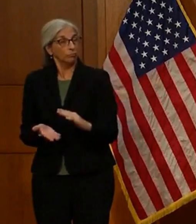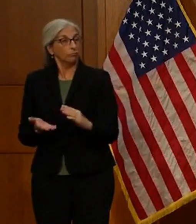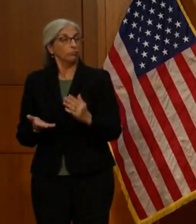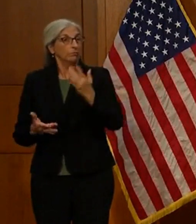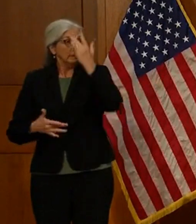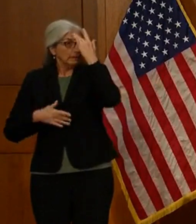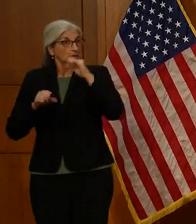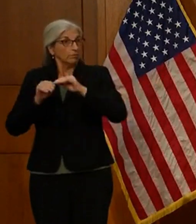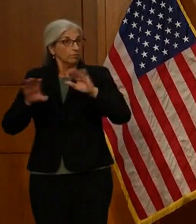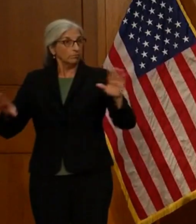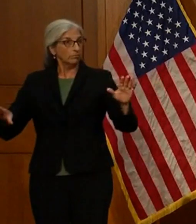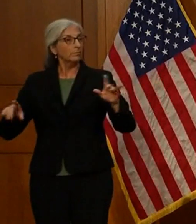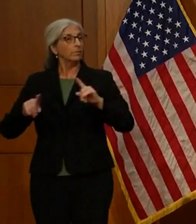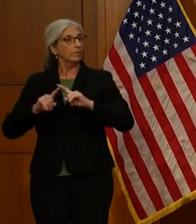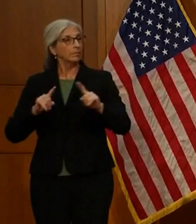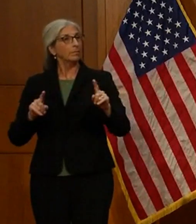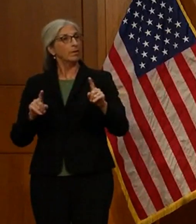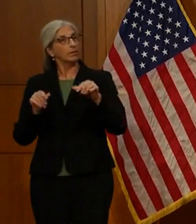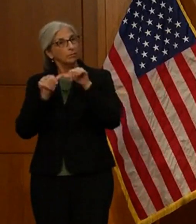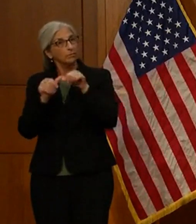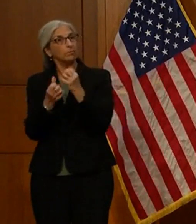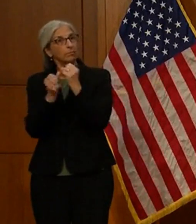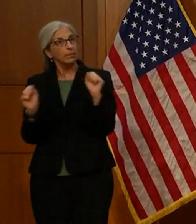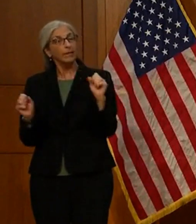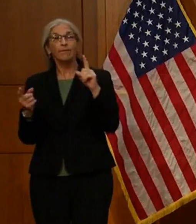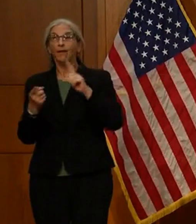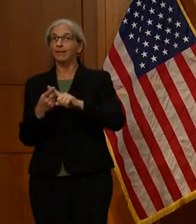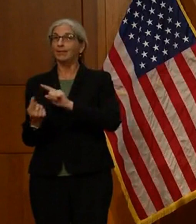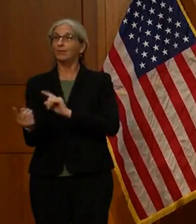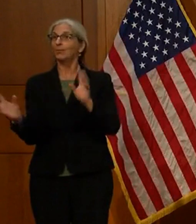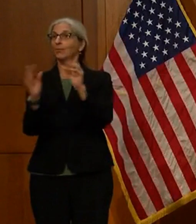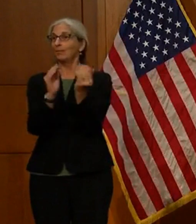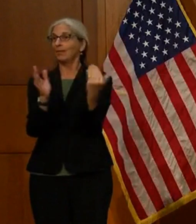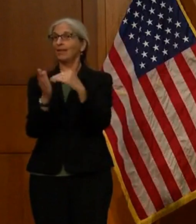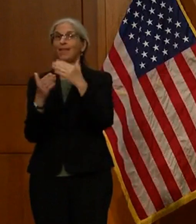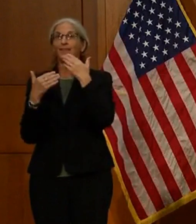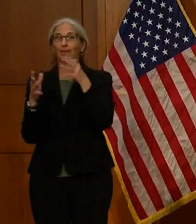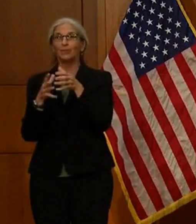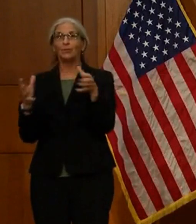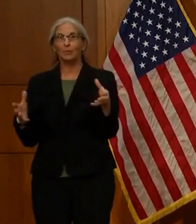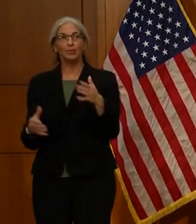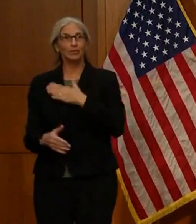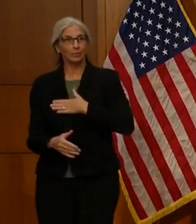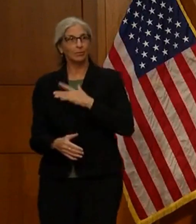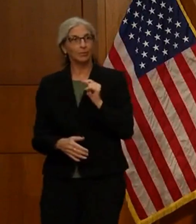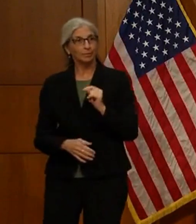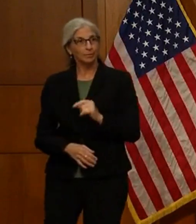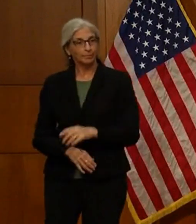But stay safe, and until we meet again, thank you all so much. Appreciate it.